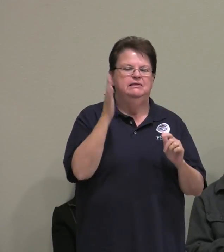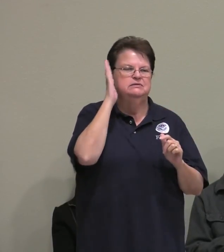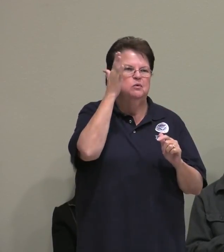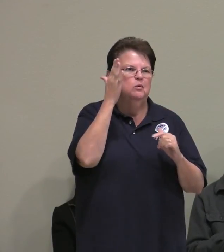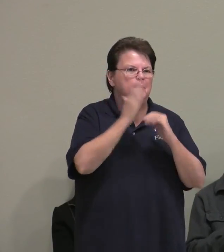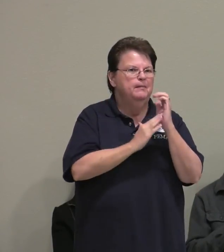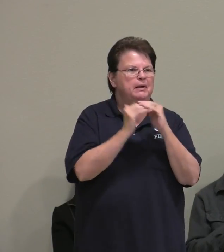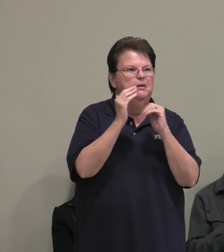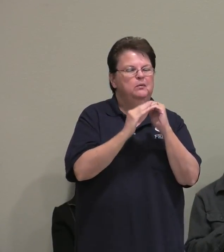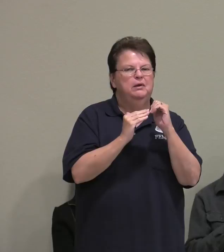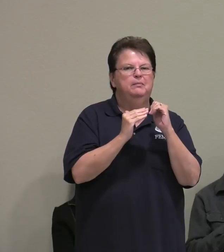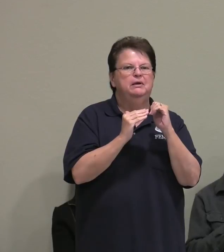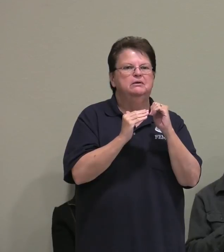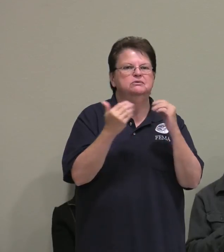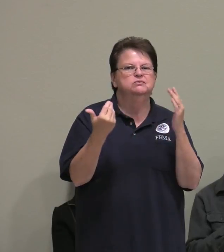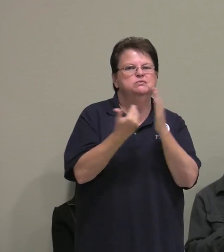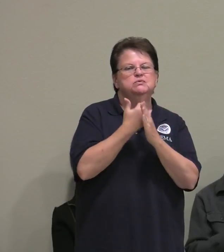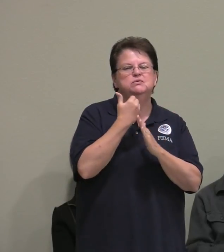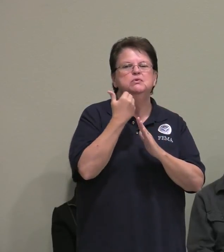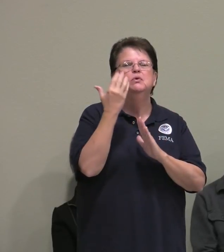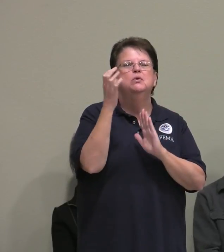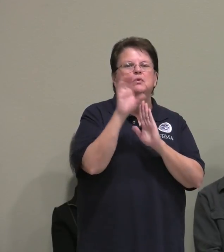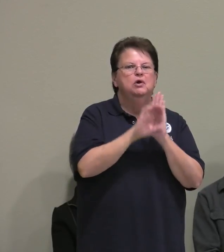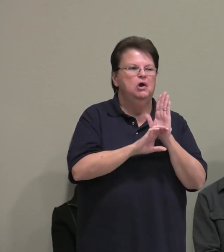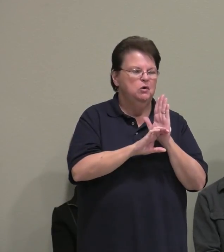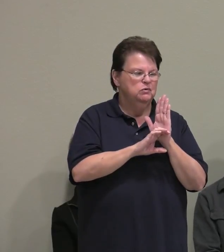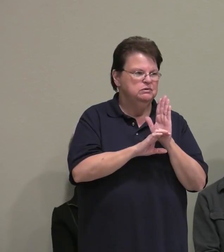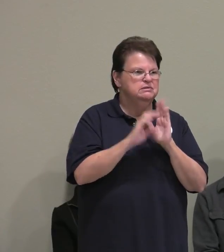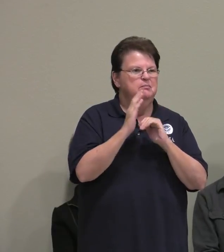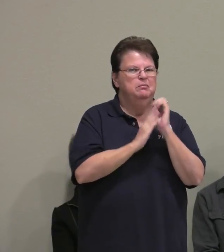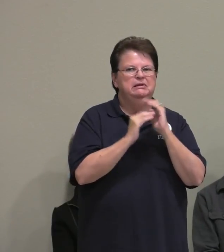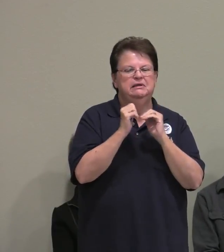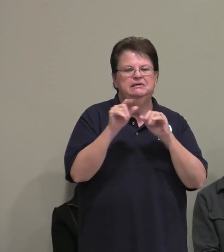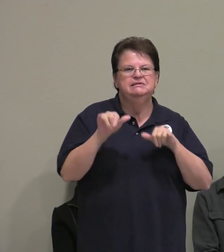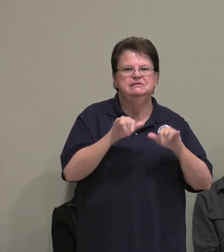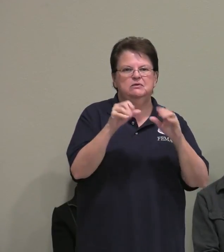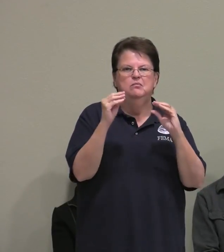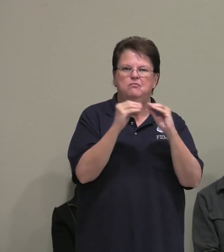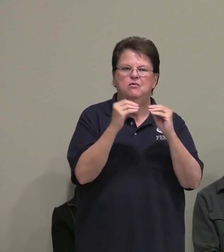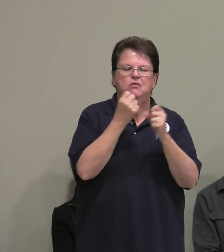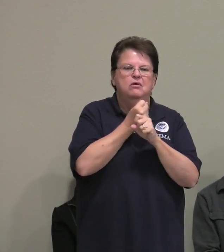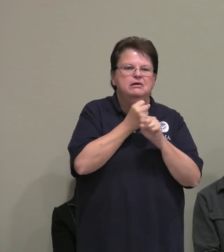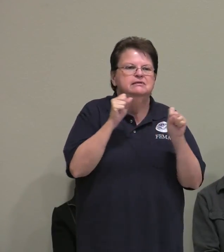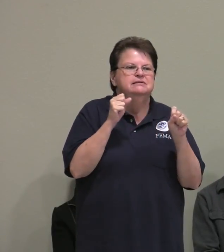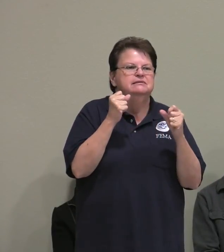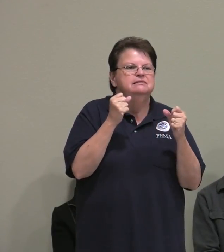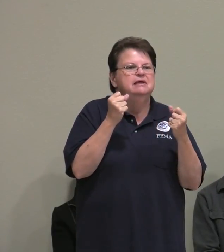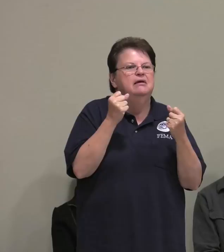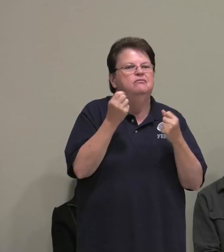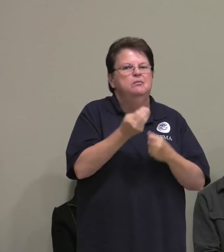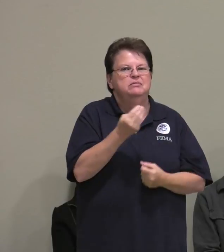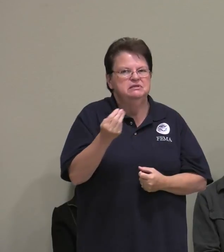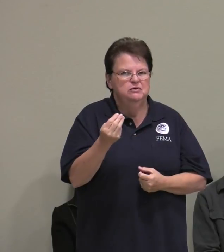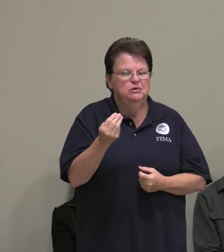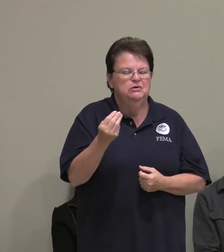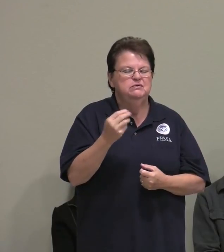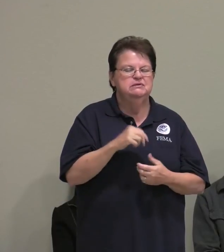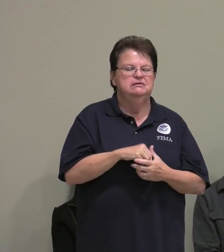build are going to be built to newer building standards and more fire safe materials and